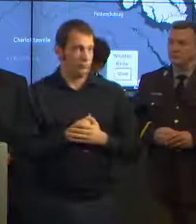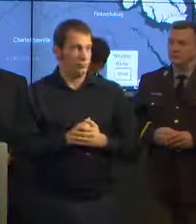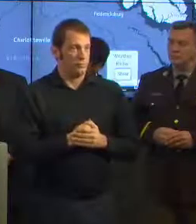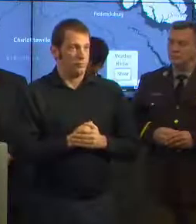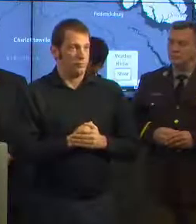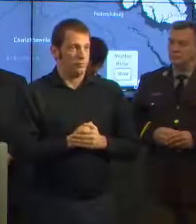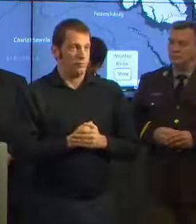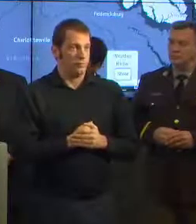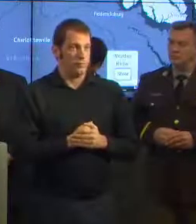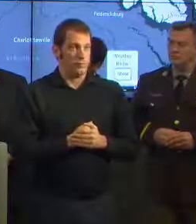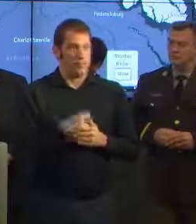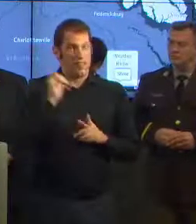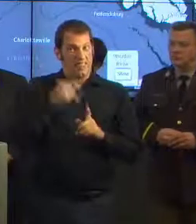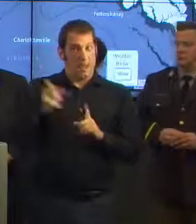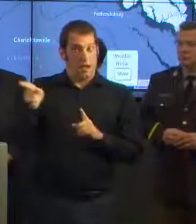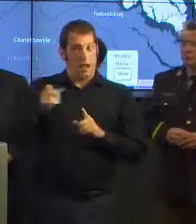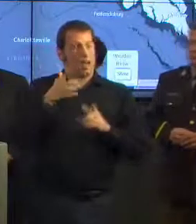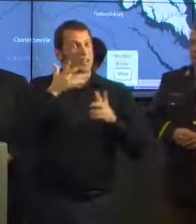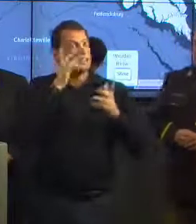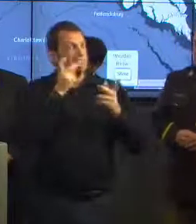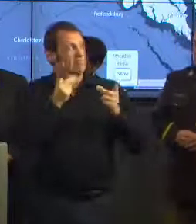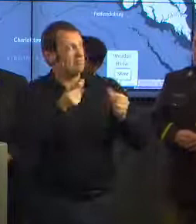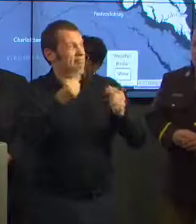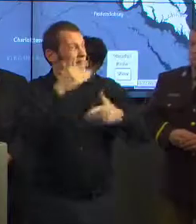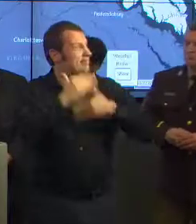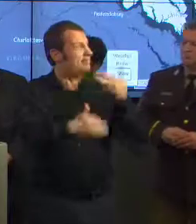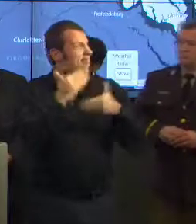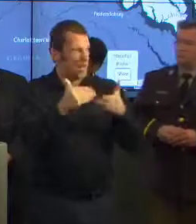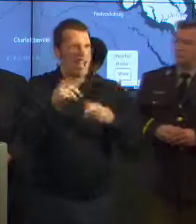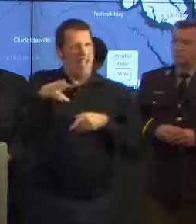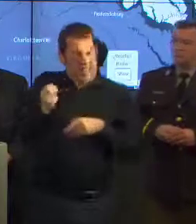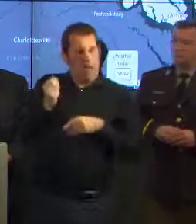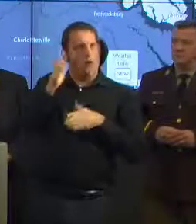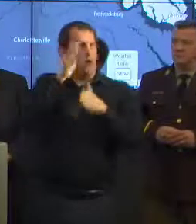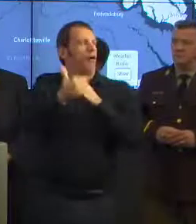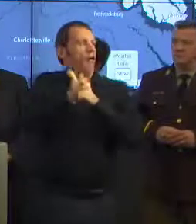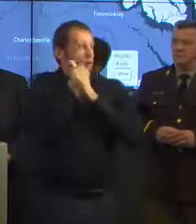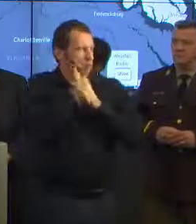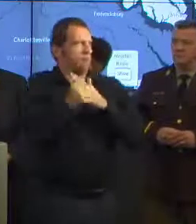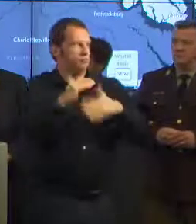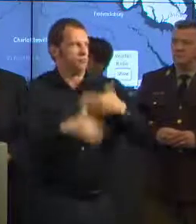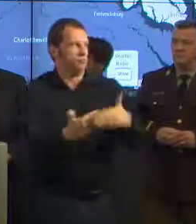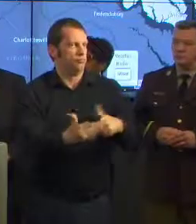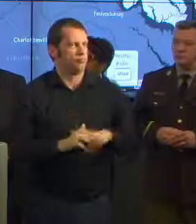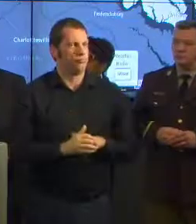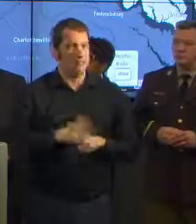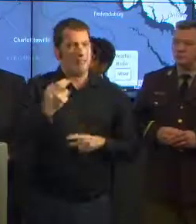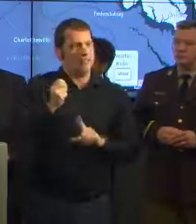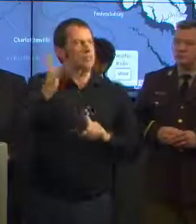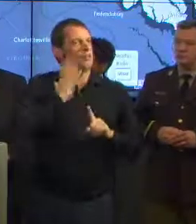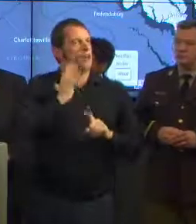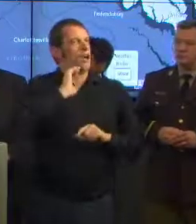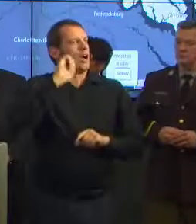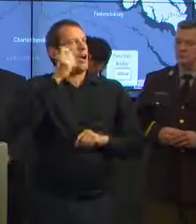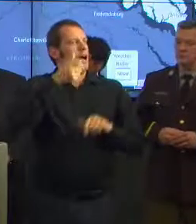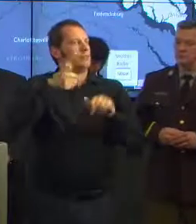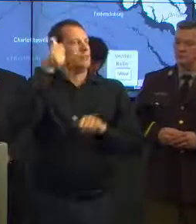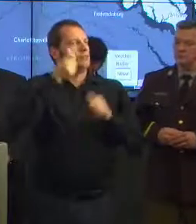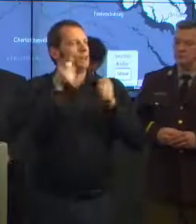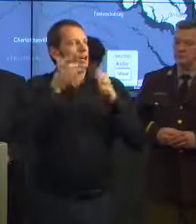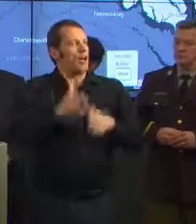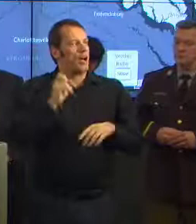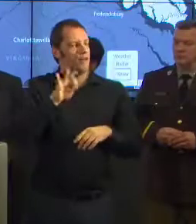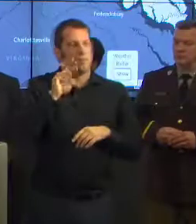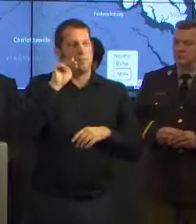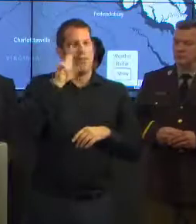coordinated emergency effort. Clay is the former executive director of this Maryland Emergency Management